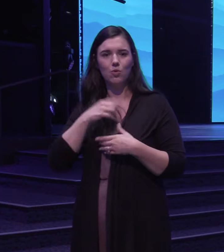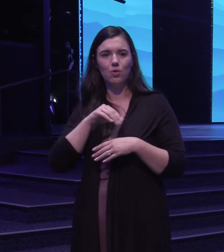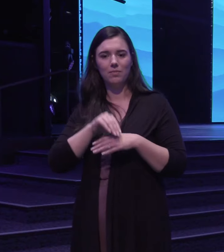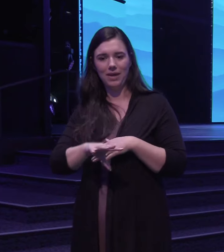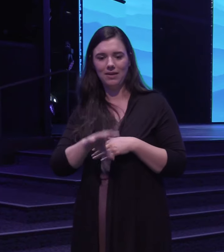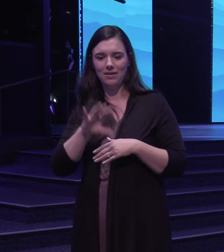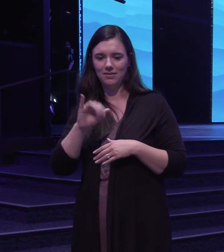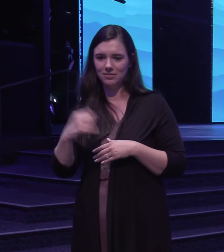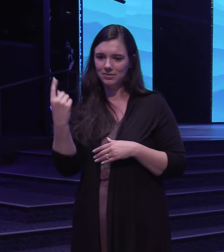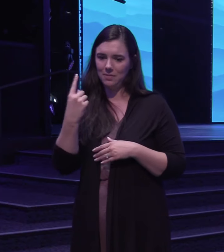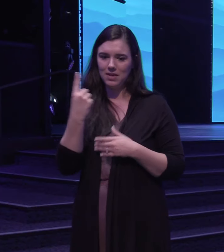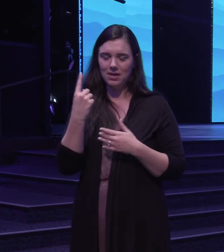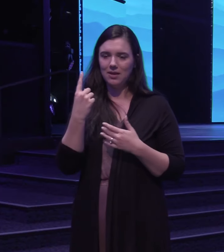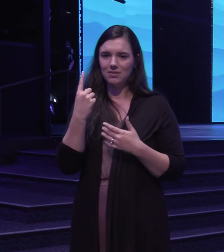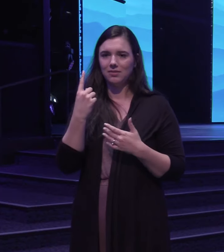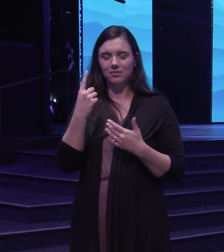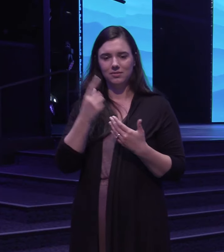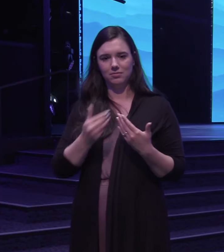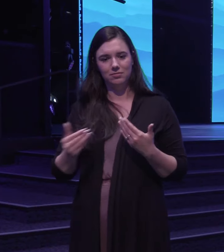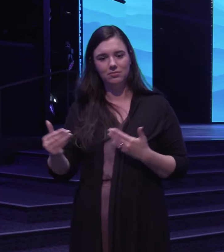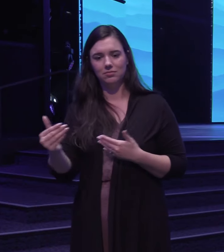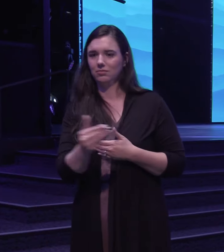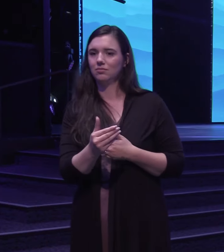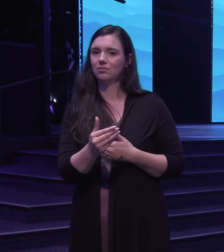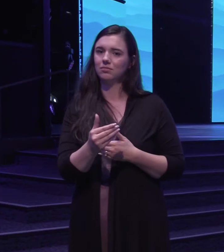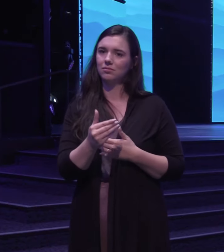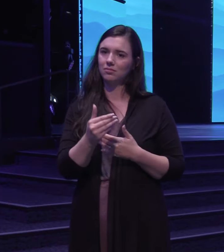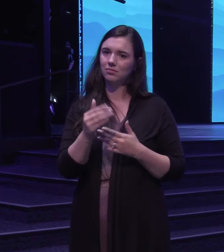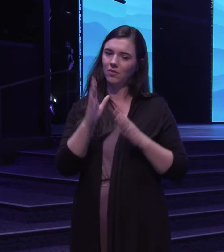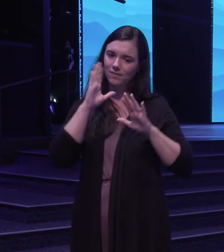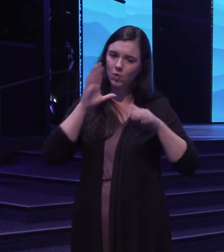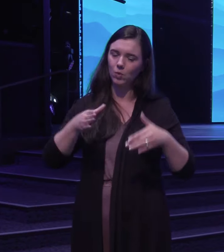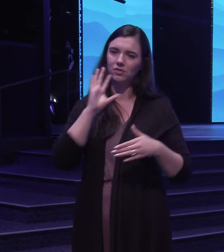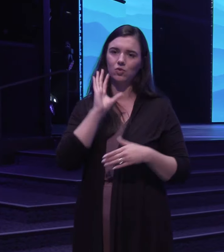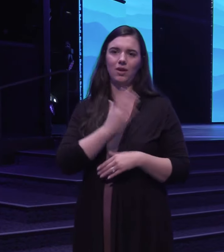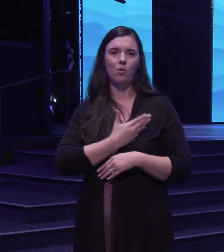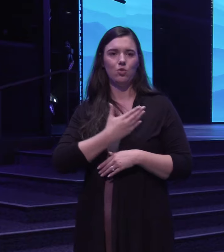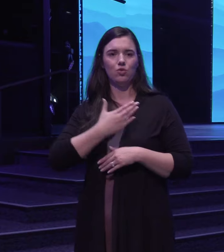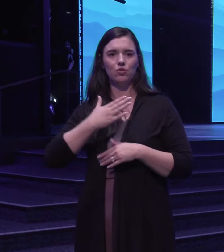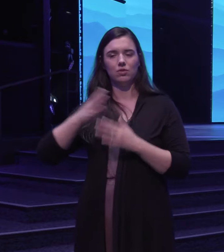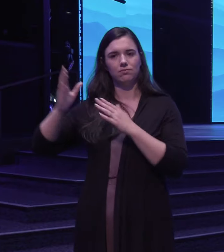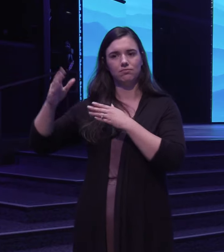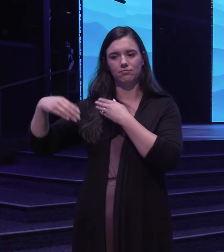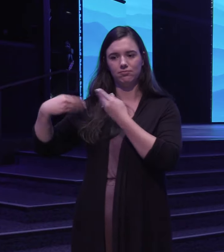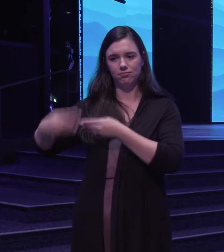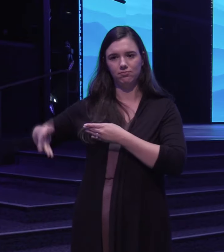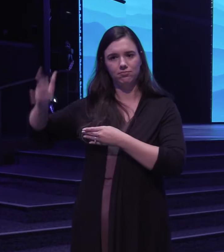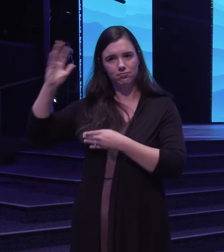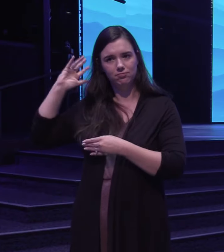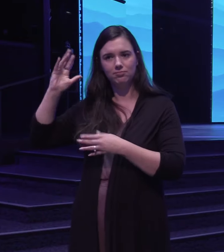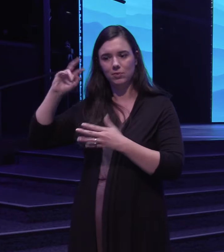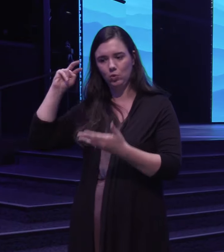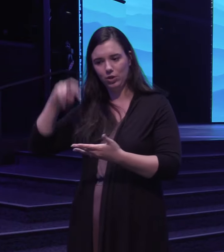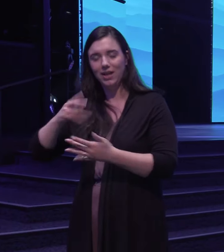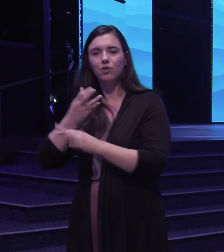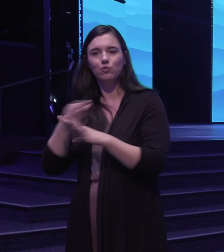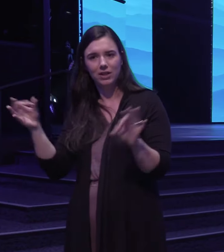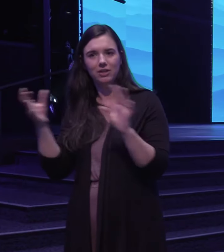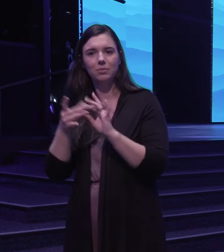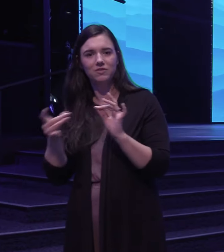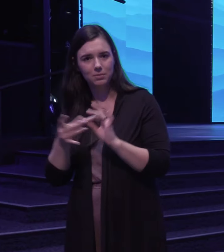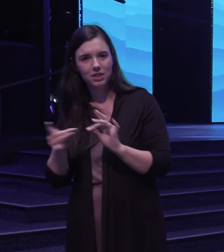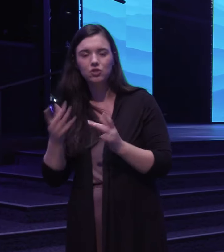that something that was on the forefront for our forefathers to look at. Freedom of